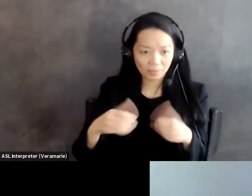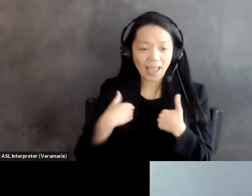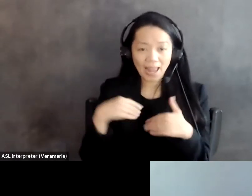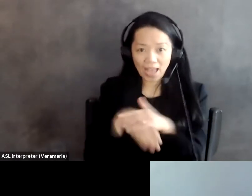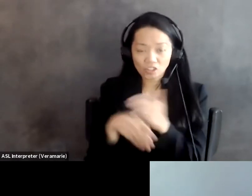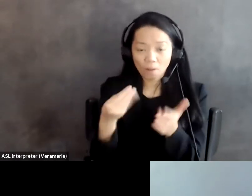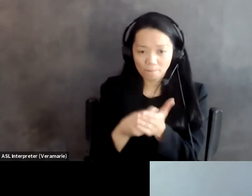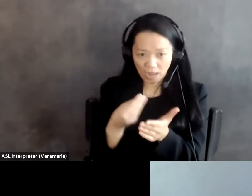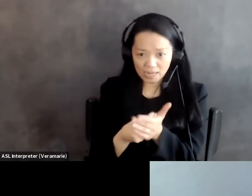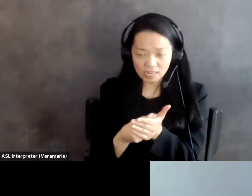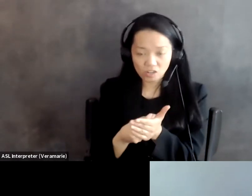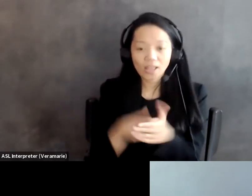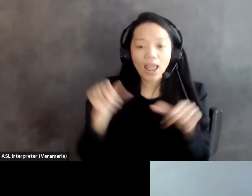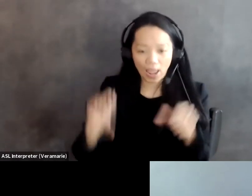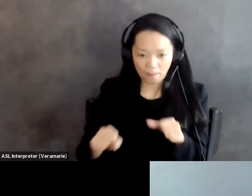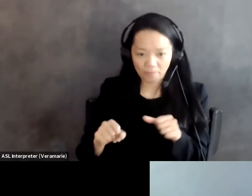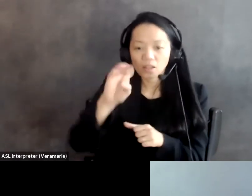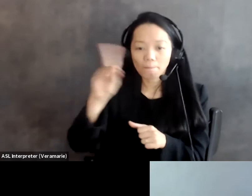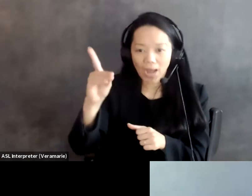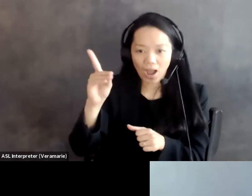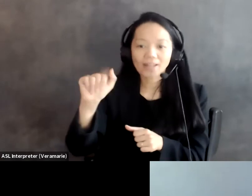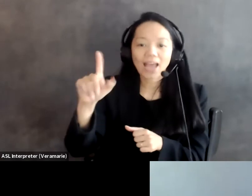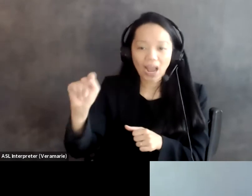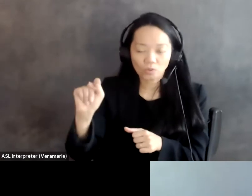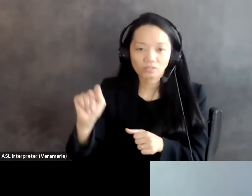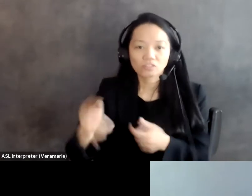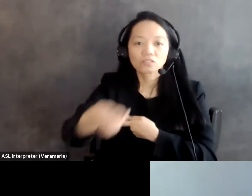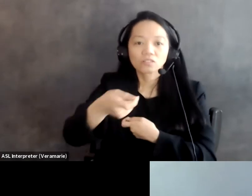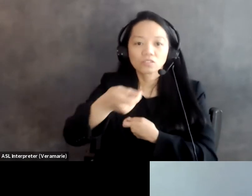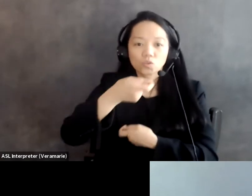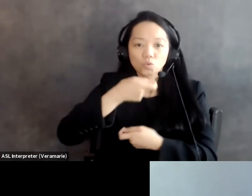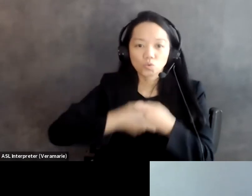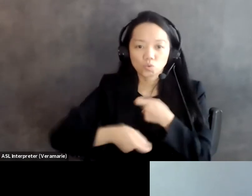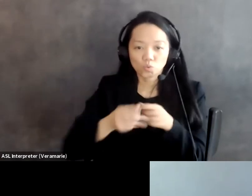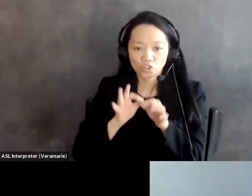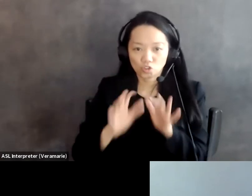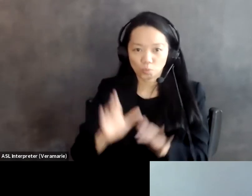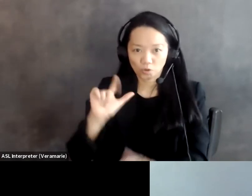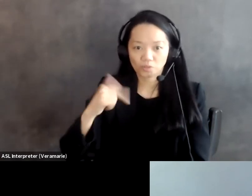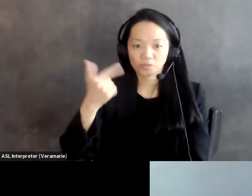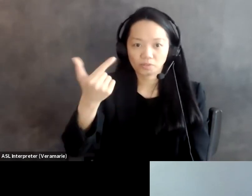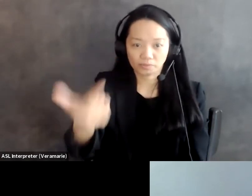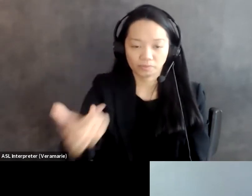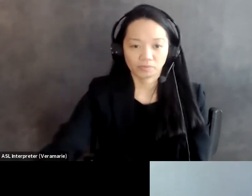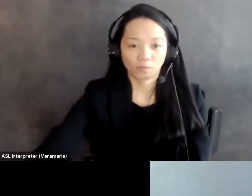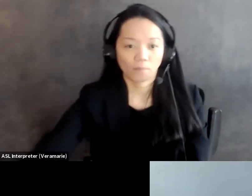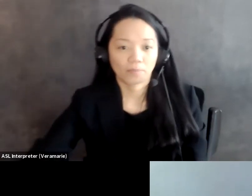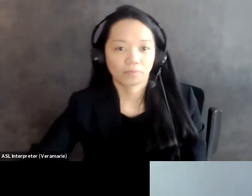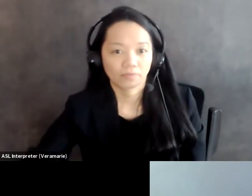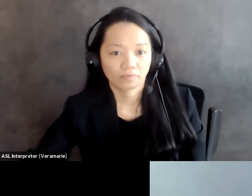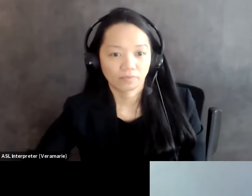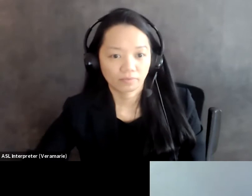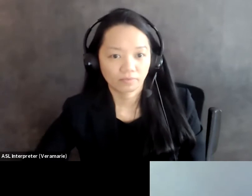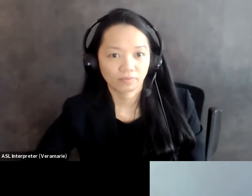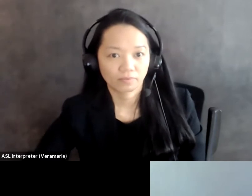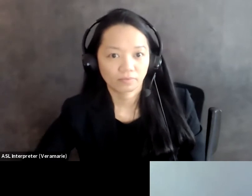to money, they were able to bond out. So it's no wonder that there are many victims' rights groups, the major victims' rights